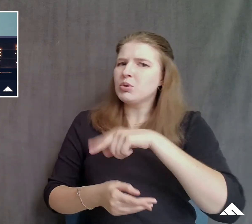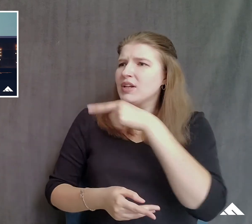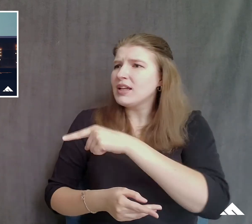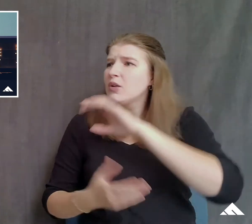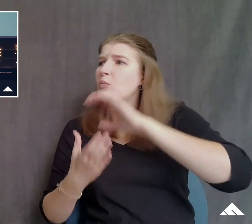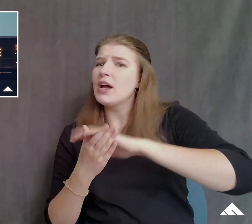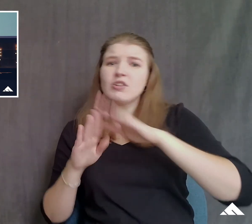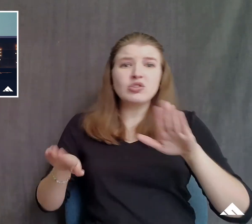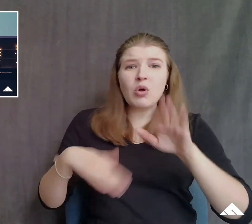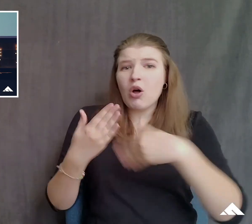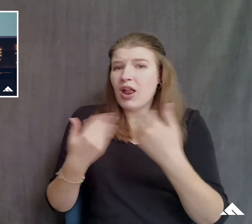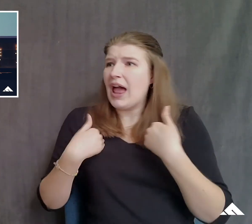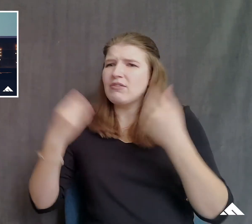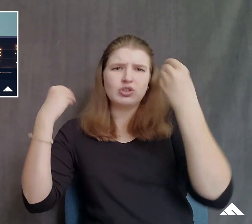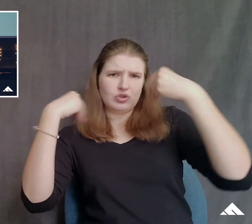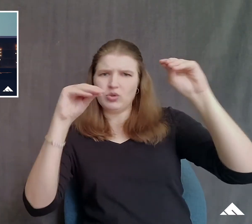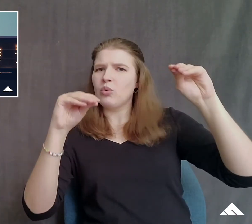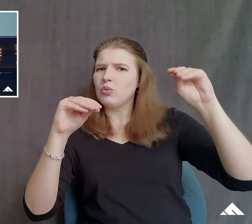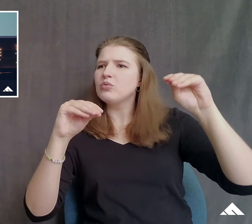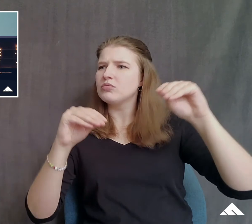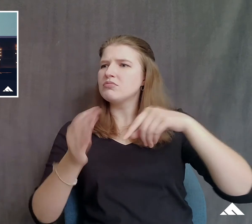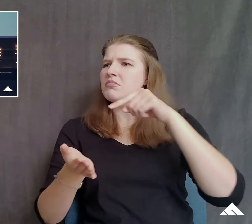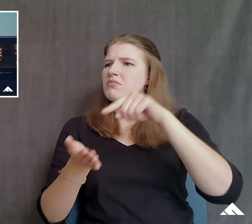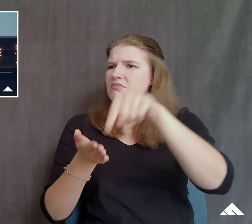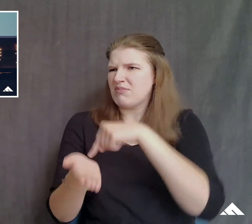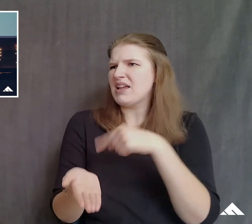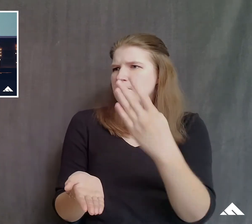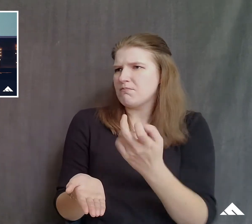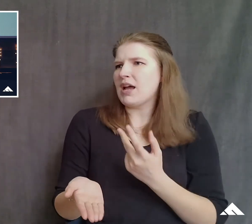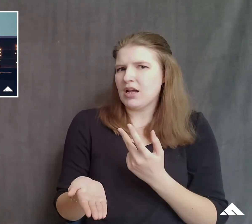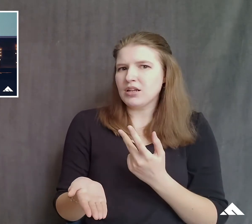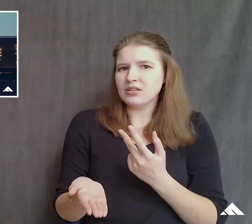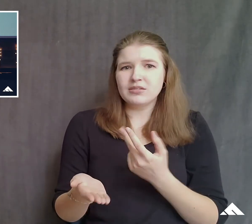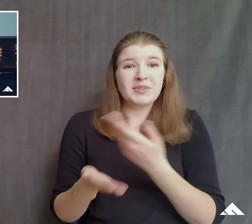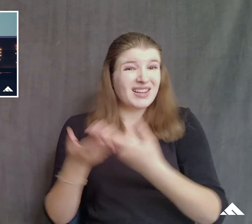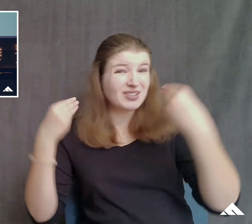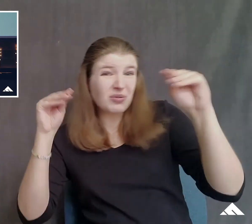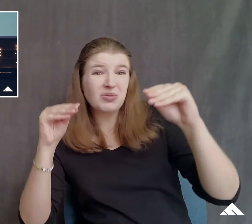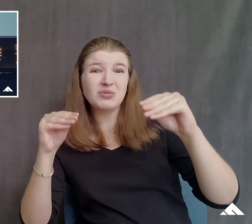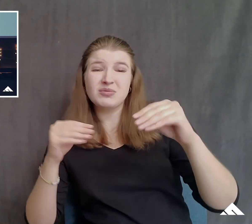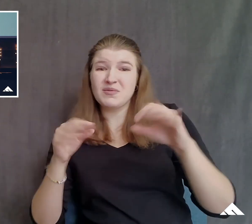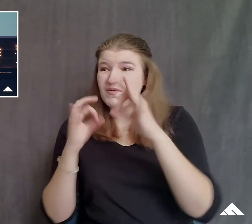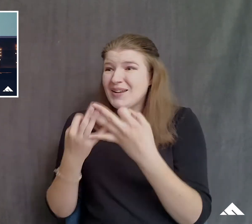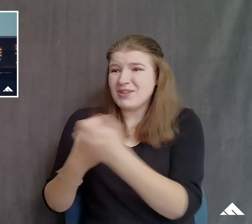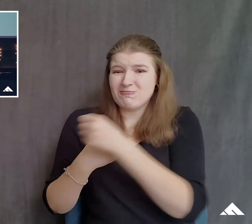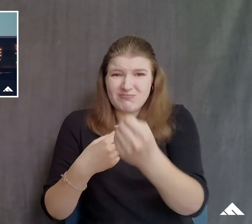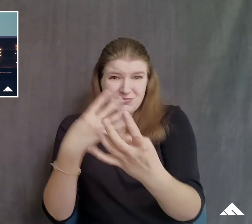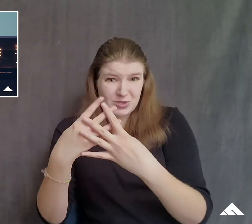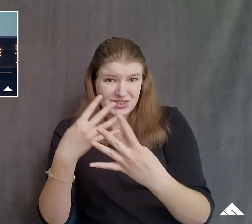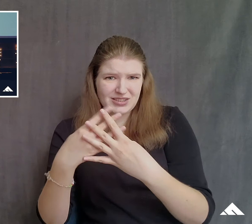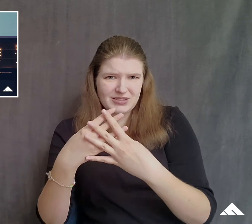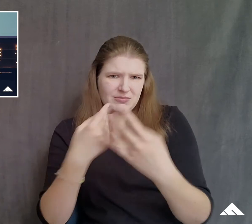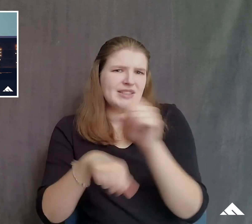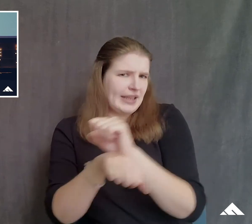children and all that he had be sold to repay the debt." So basically, his stuff sold and his family put in prison, sold in